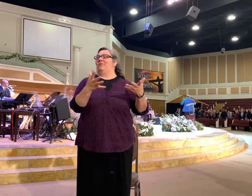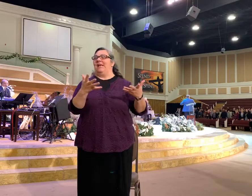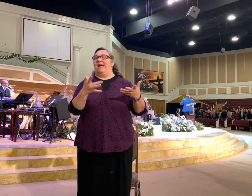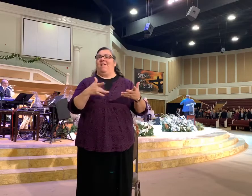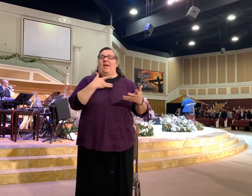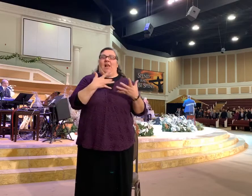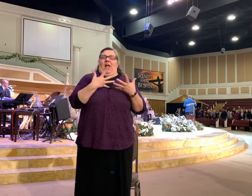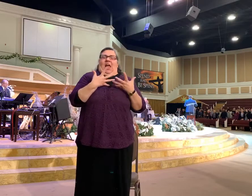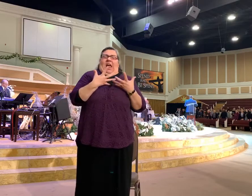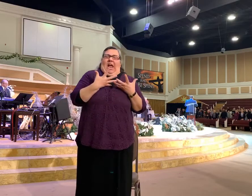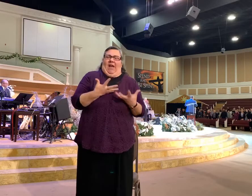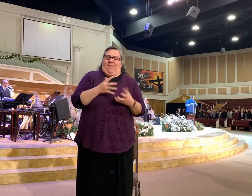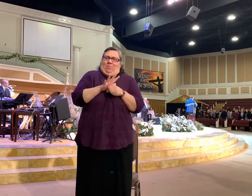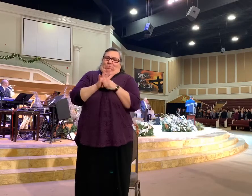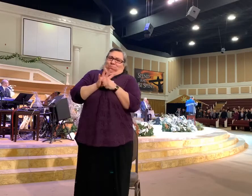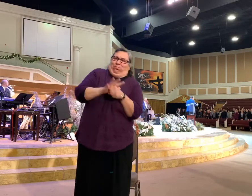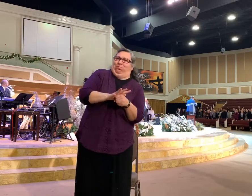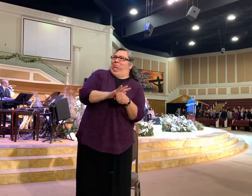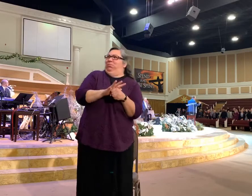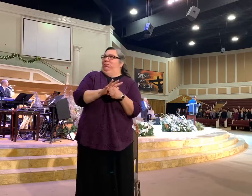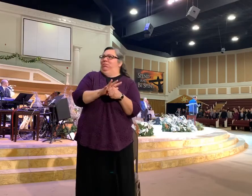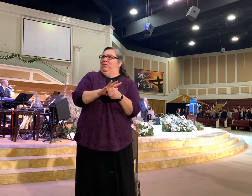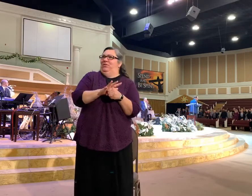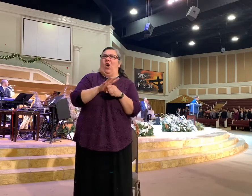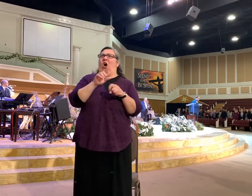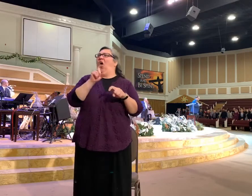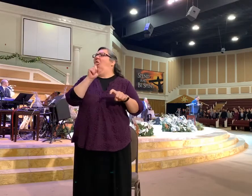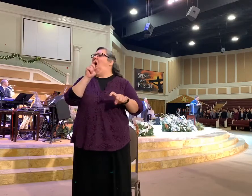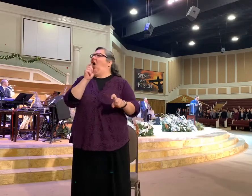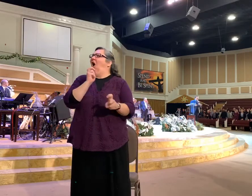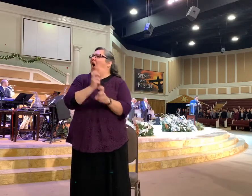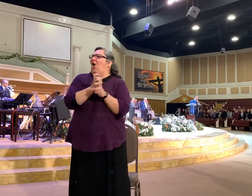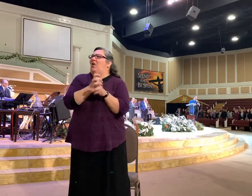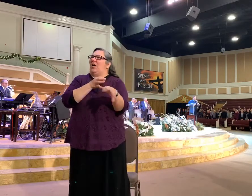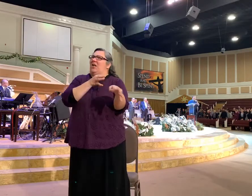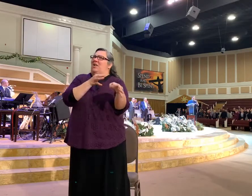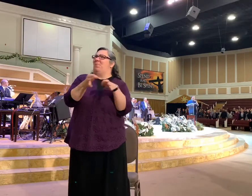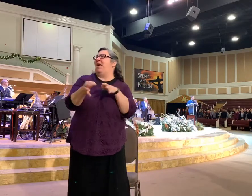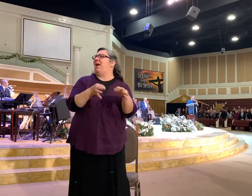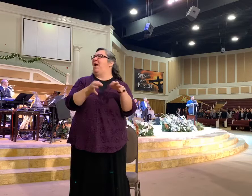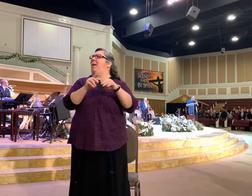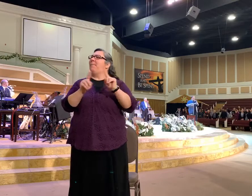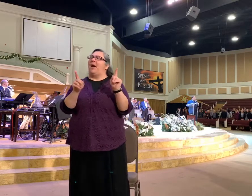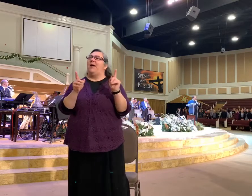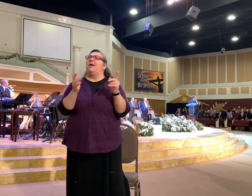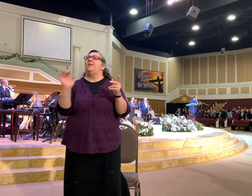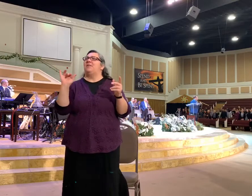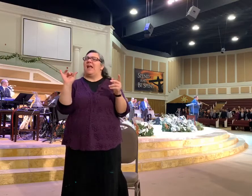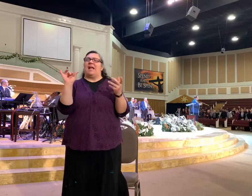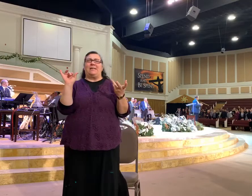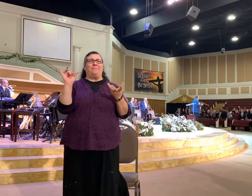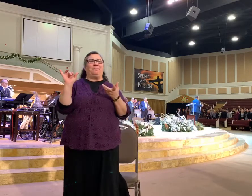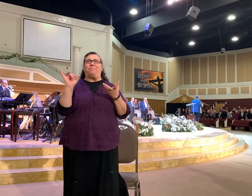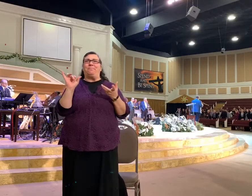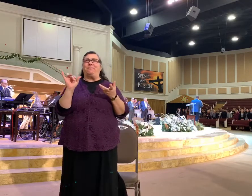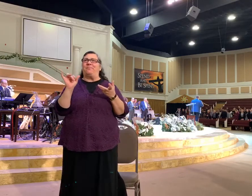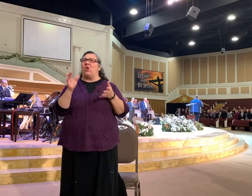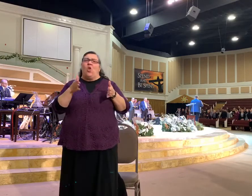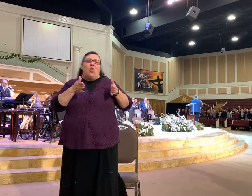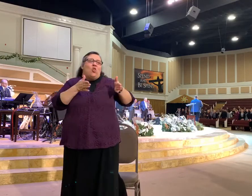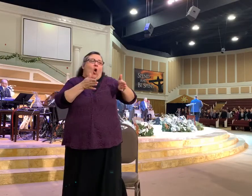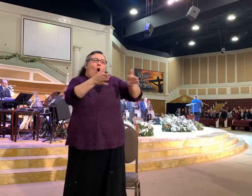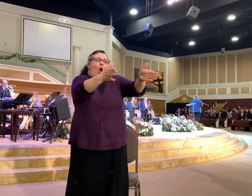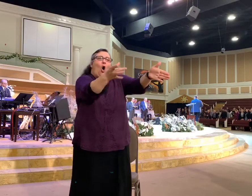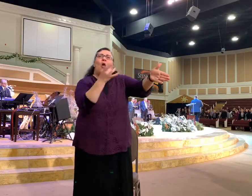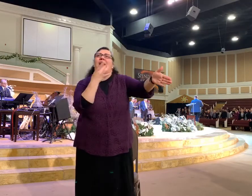It was just a heavy oppression. You just have to, I don't know how to really describe it. And it was the hall lights didn't